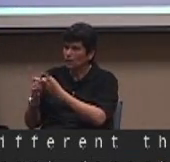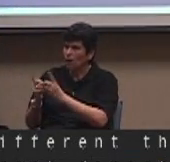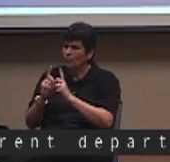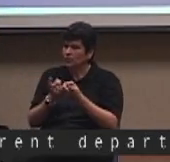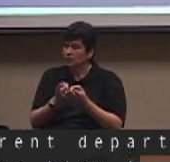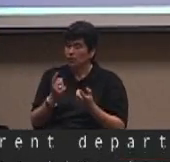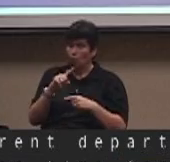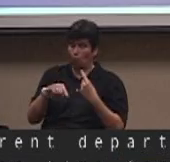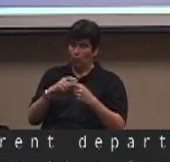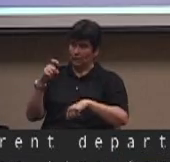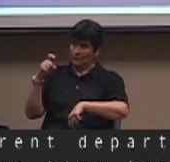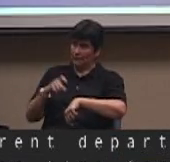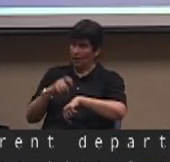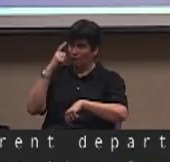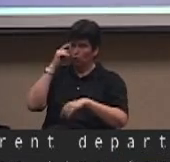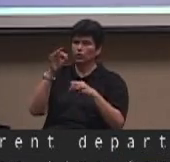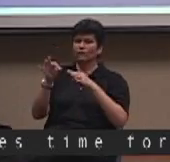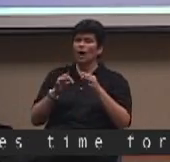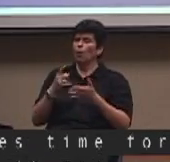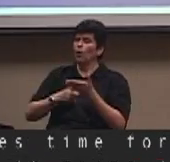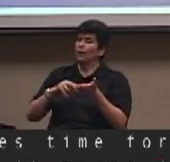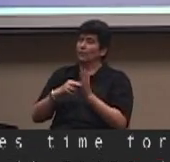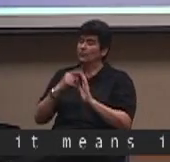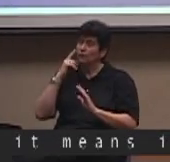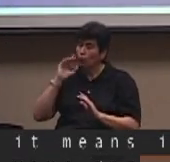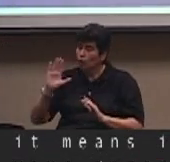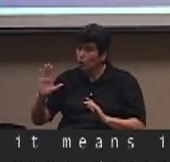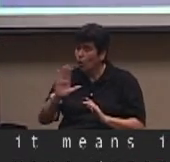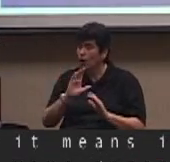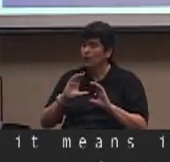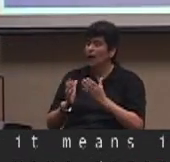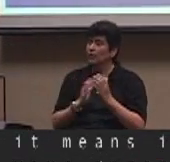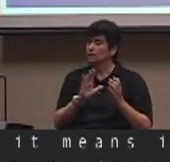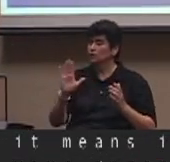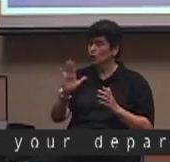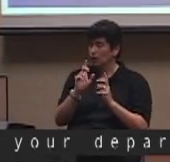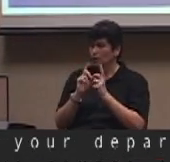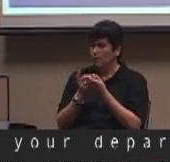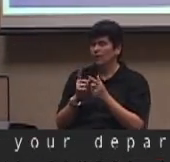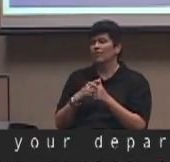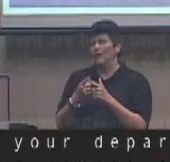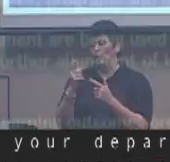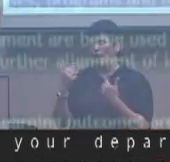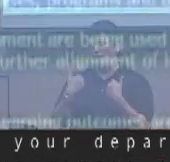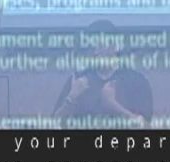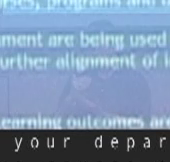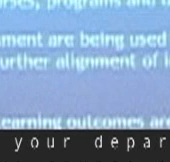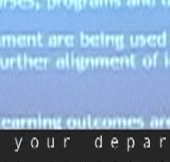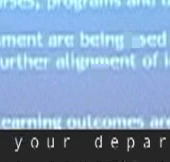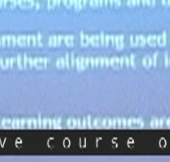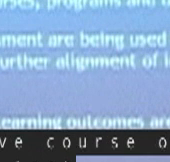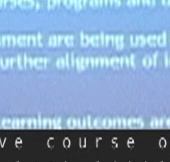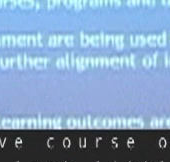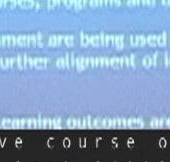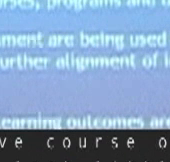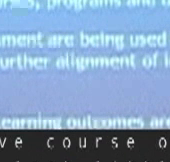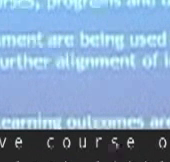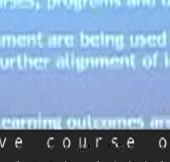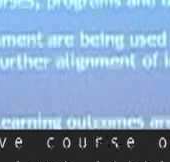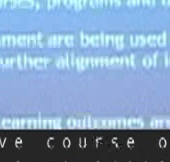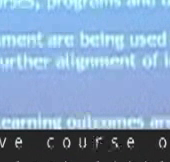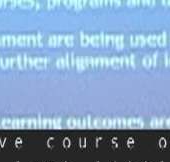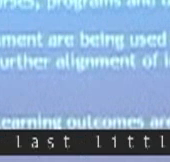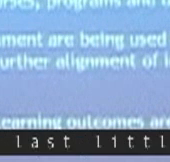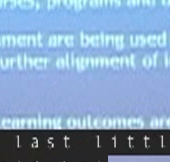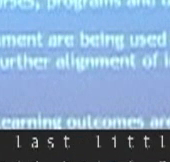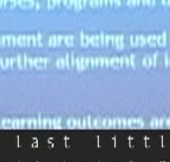And when it comes time for you to define what it means in your classes and your departments, you then have course outcomes. This is the last little slide